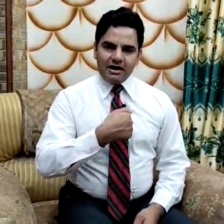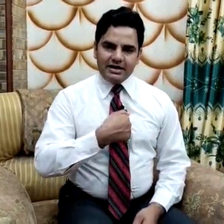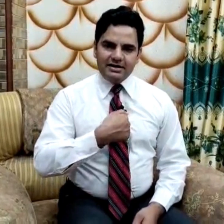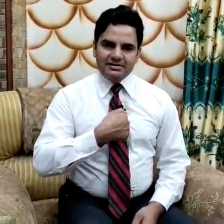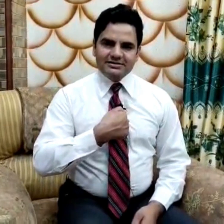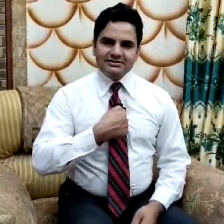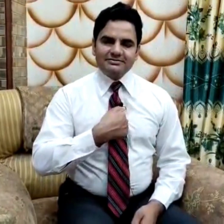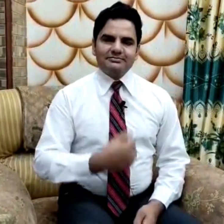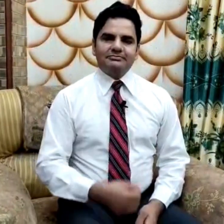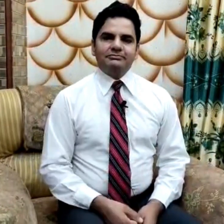I,